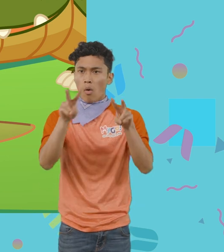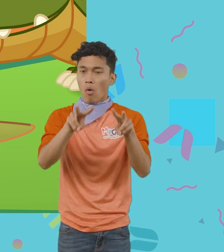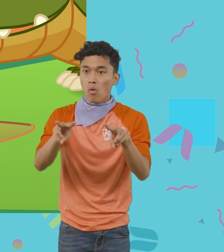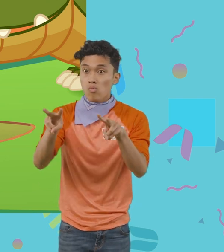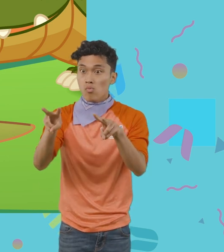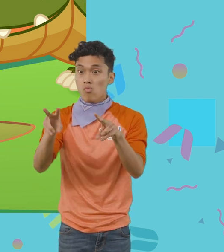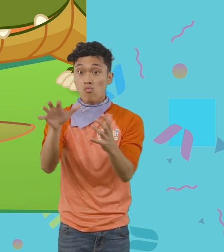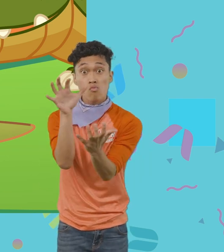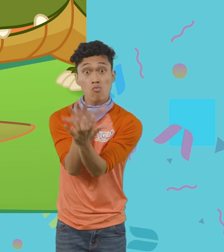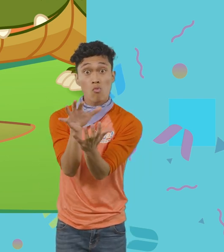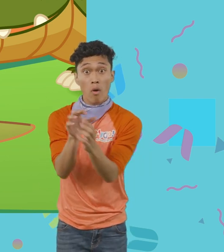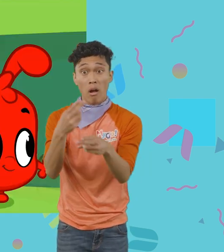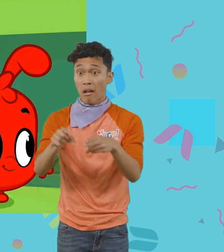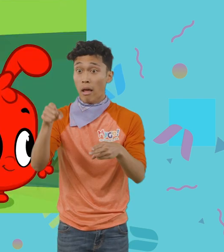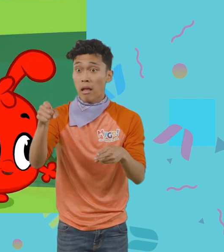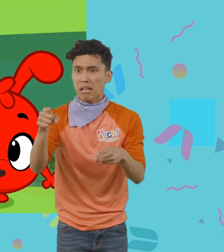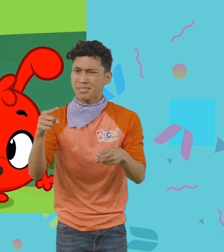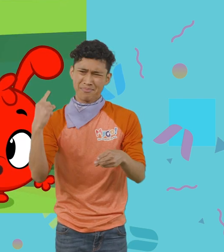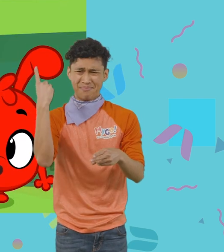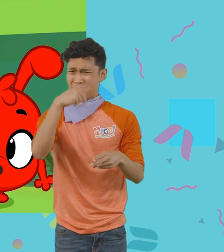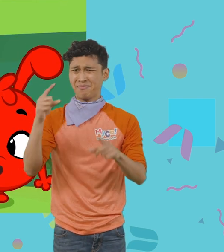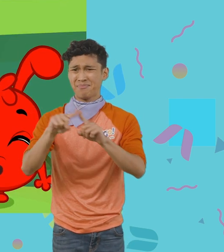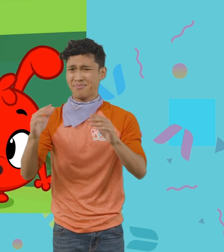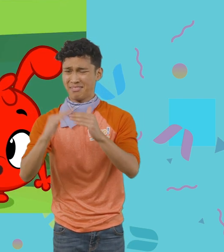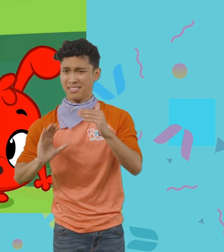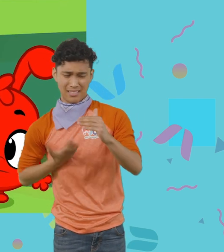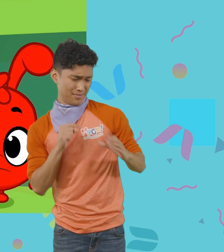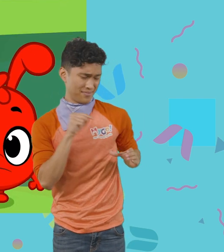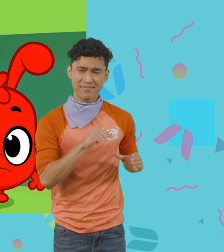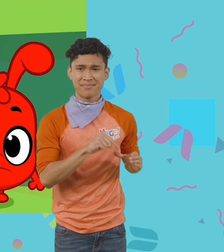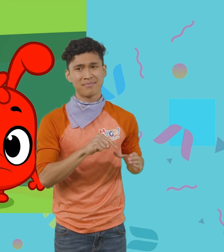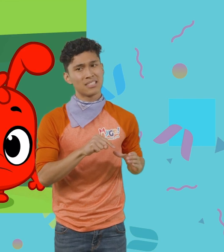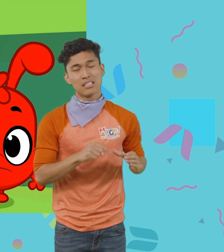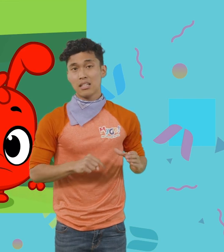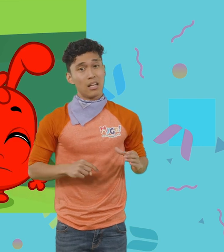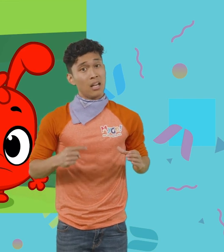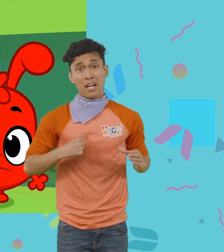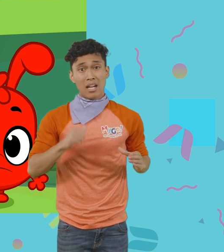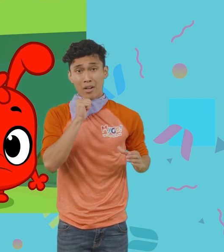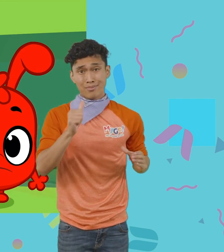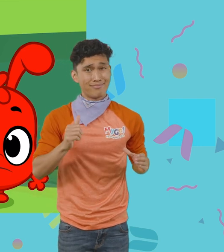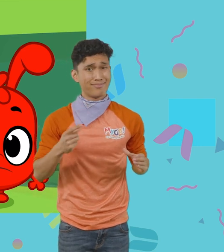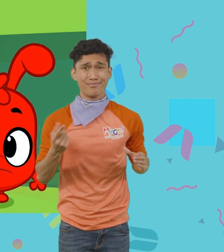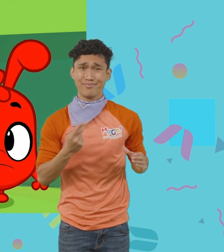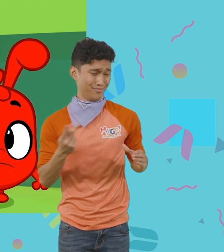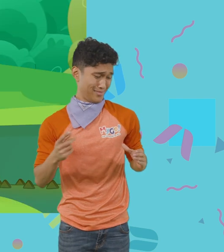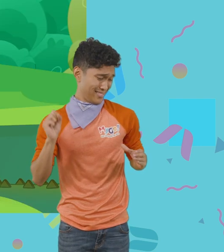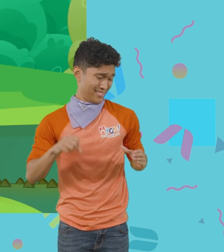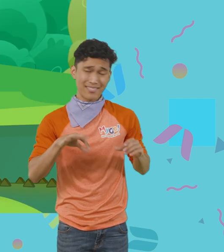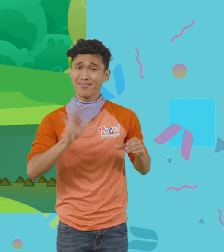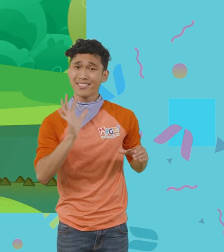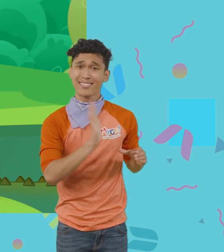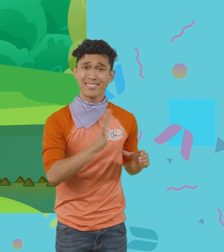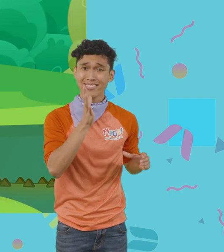Even the crocodile eggs look different from ours. Oh, I don't think we're ever going to find the